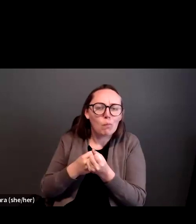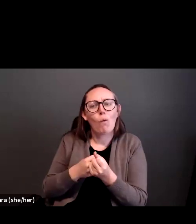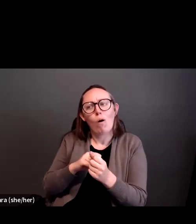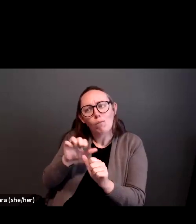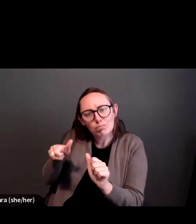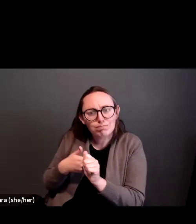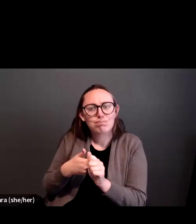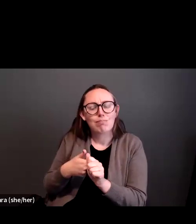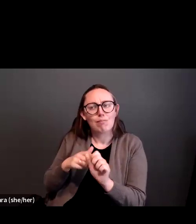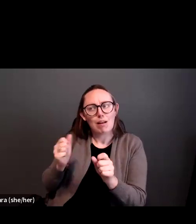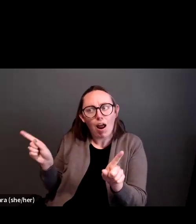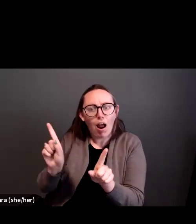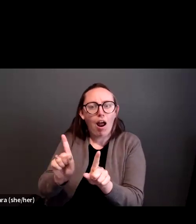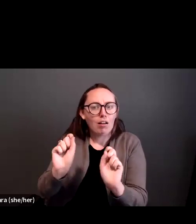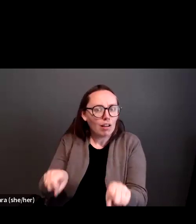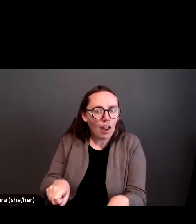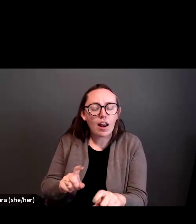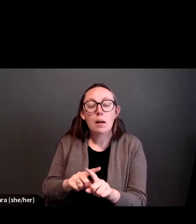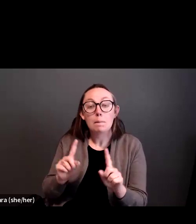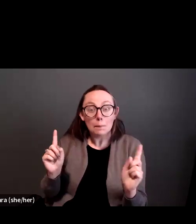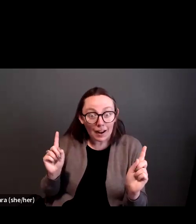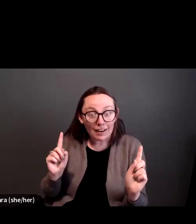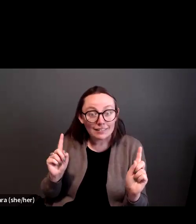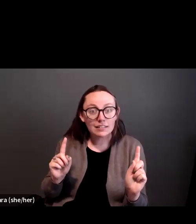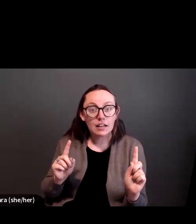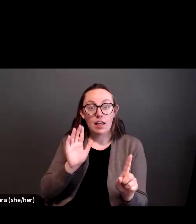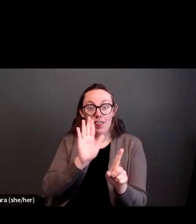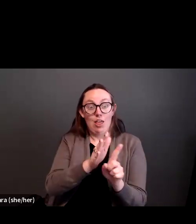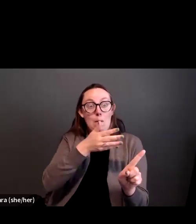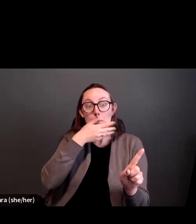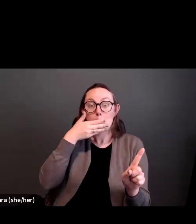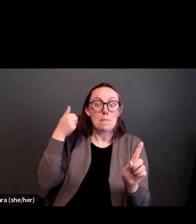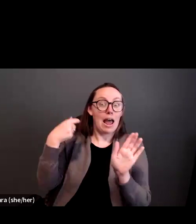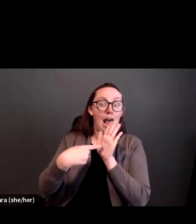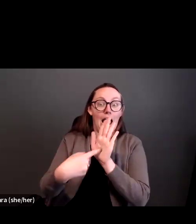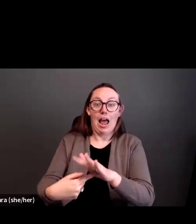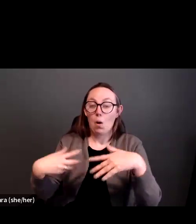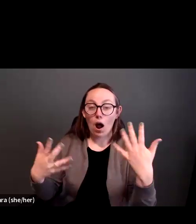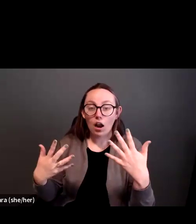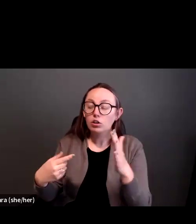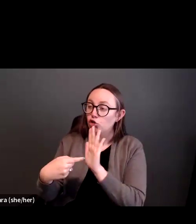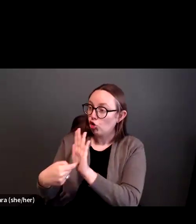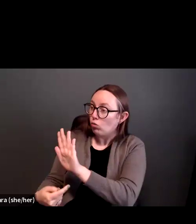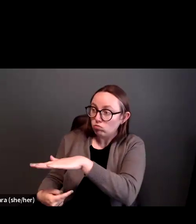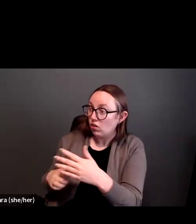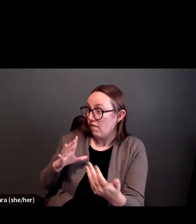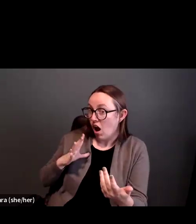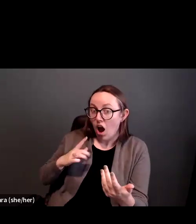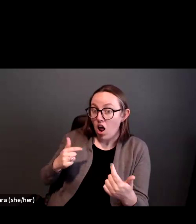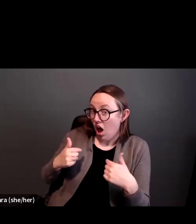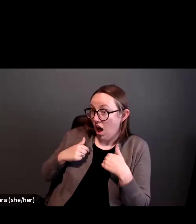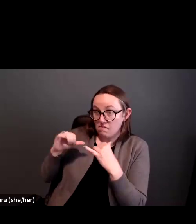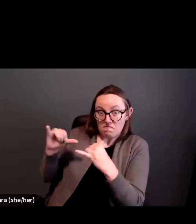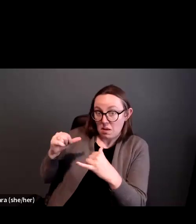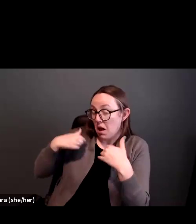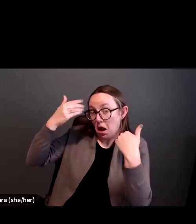is show these students that it is possible to figure these things out. It is okay to not know